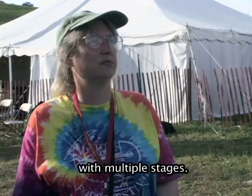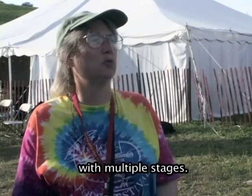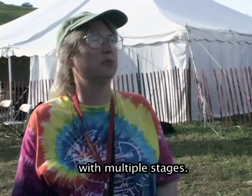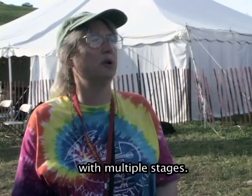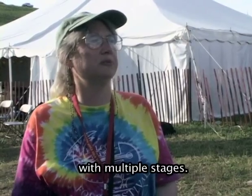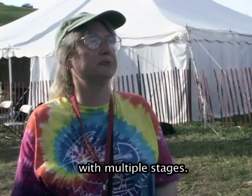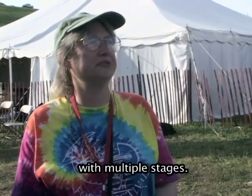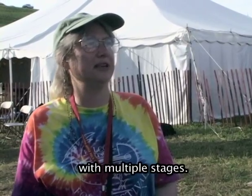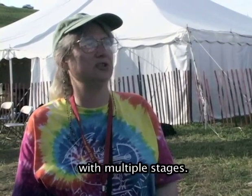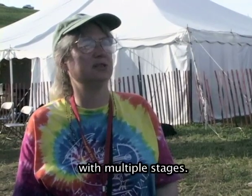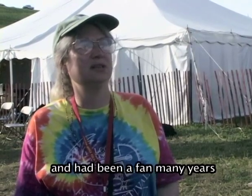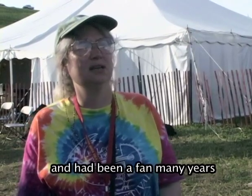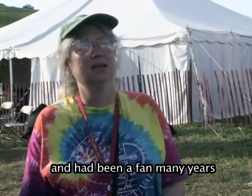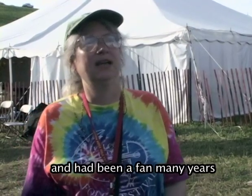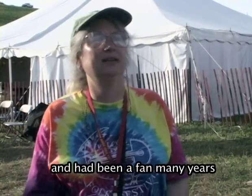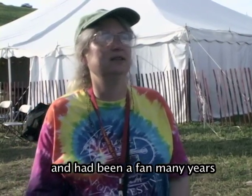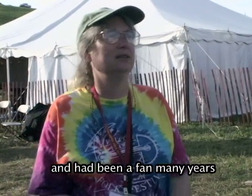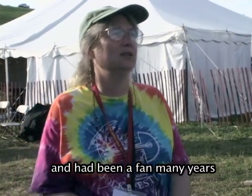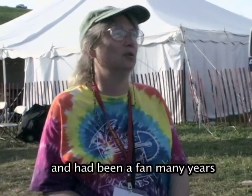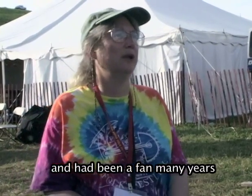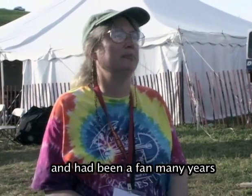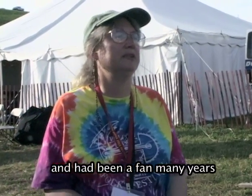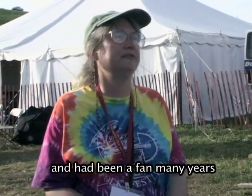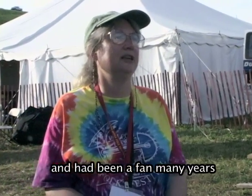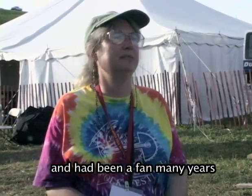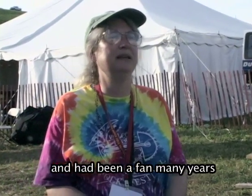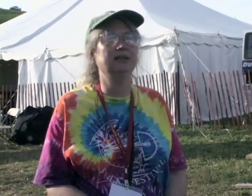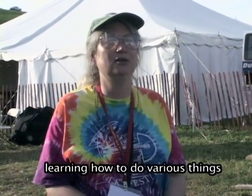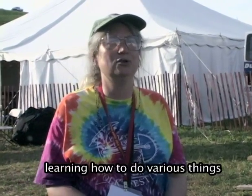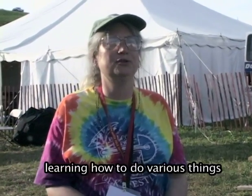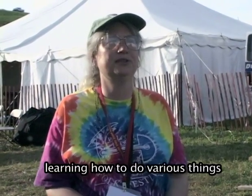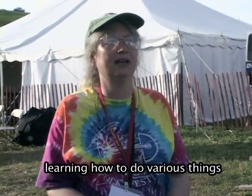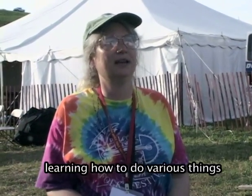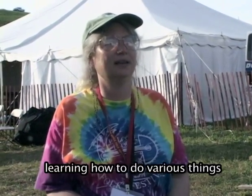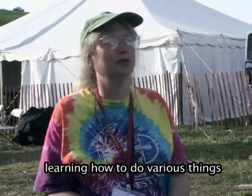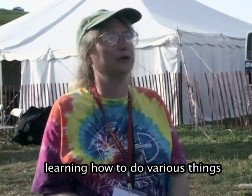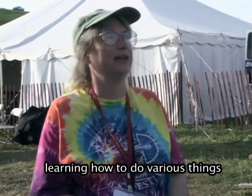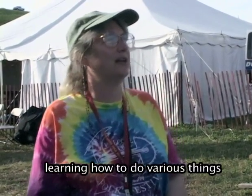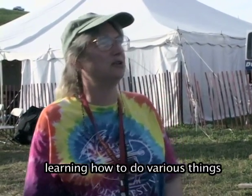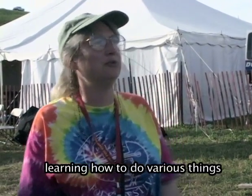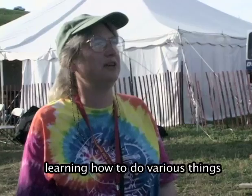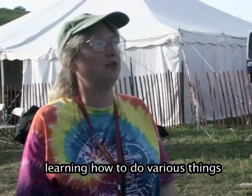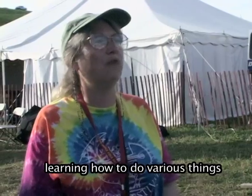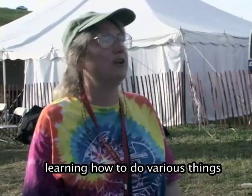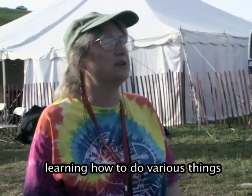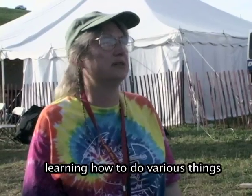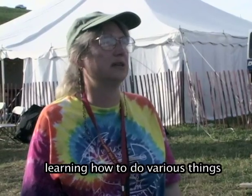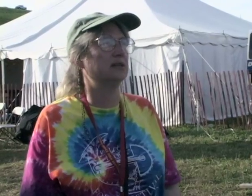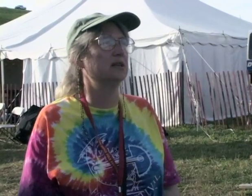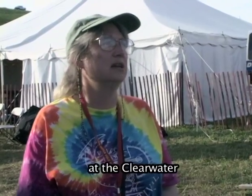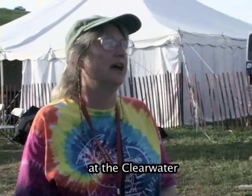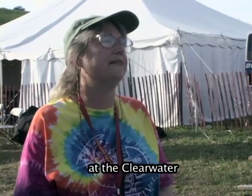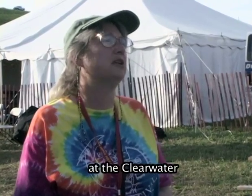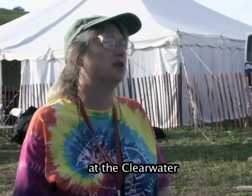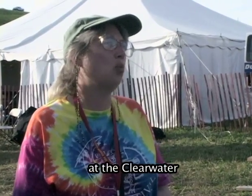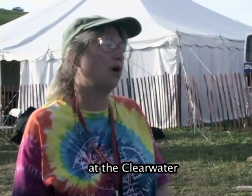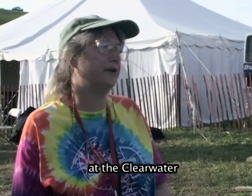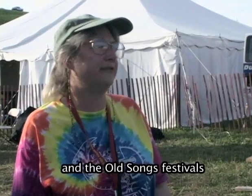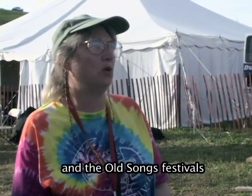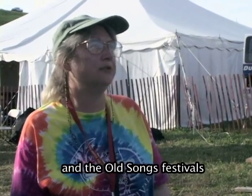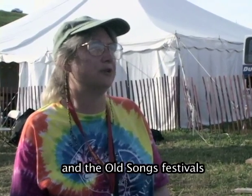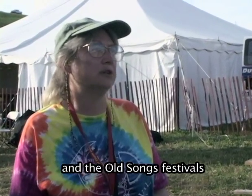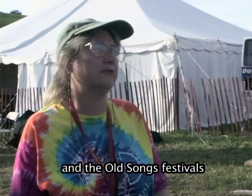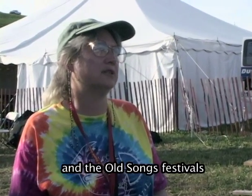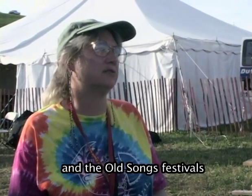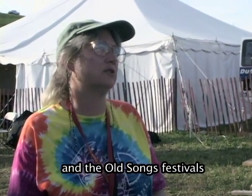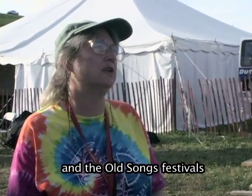camping festival with multiple stages, and, you know, had been a fan many years, learning how to do various things at the Clearwater